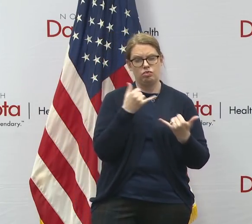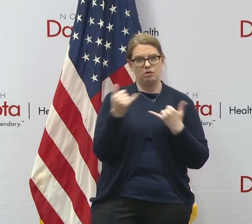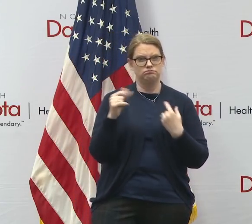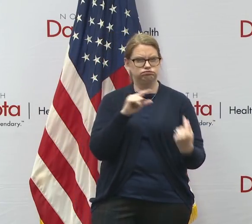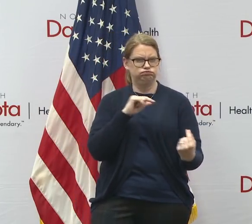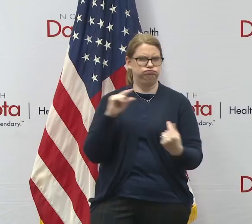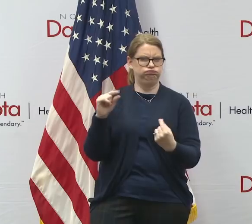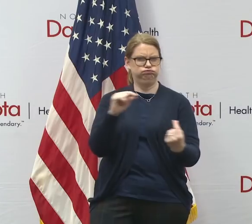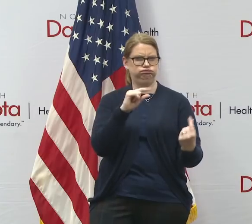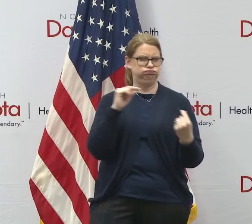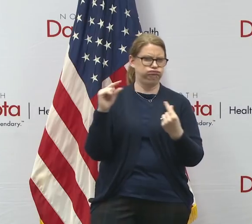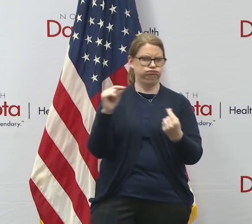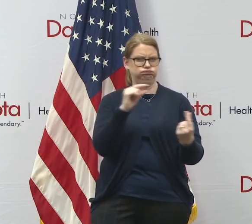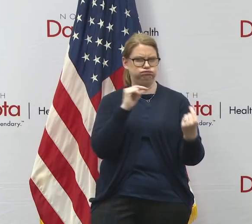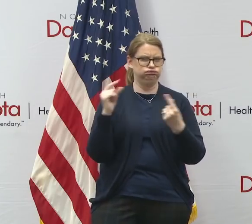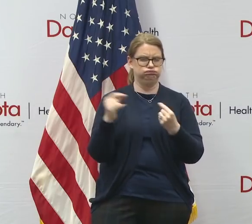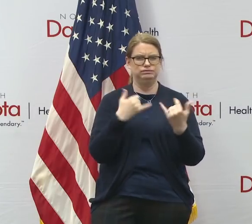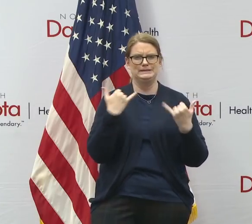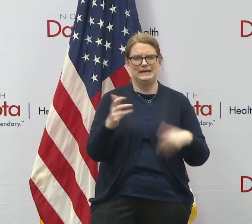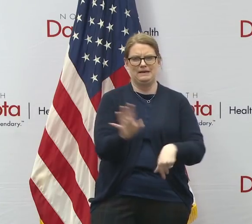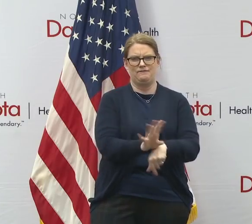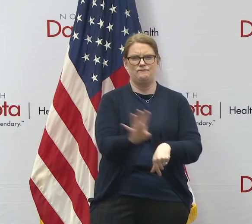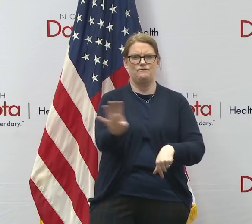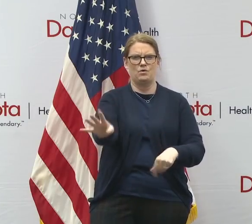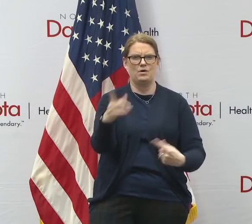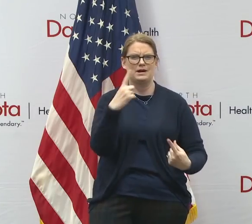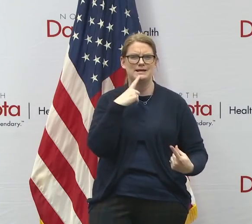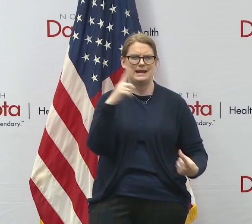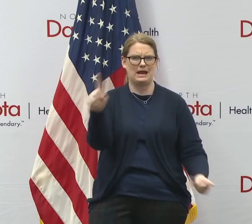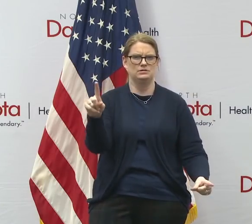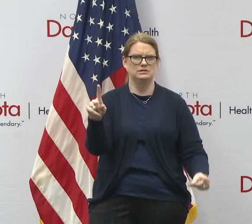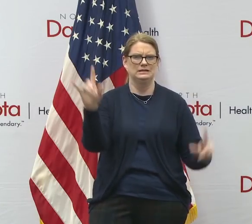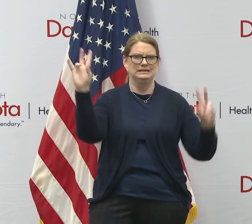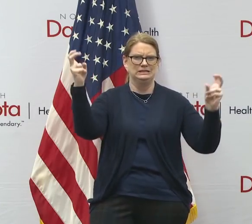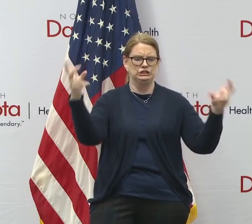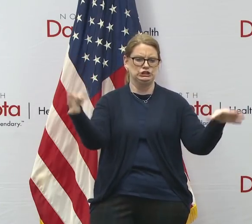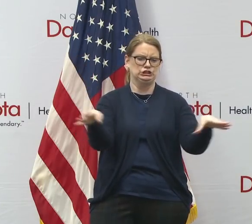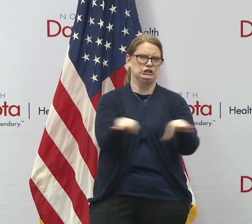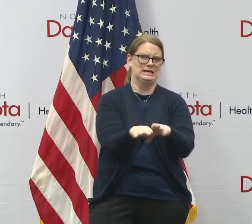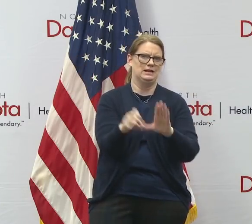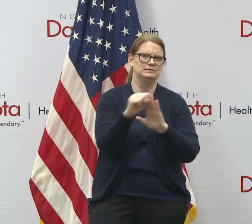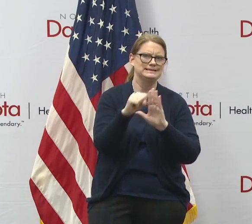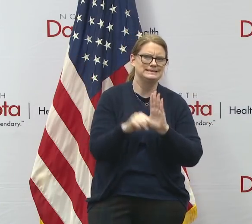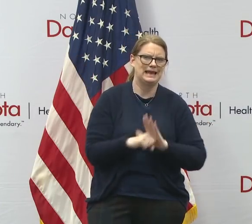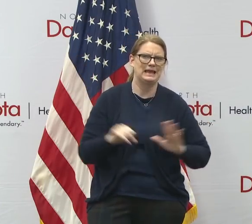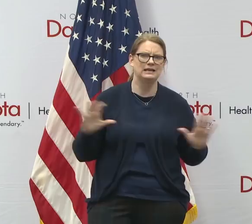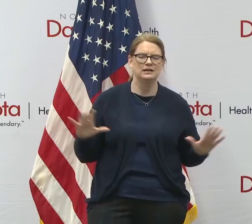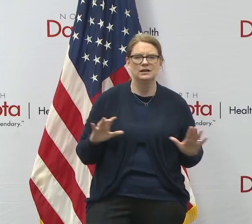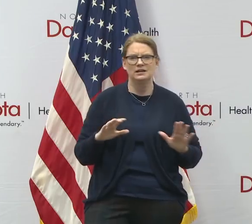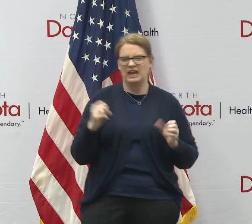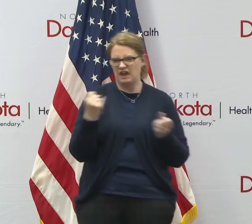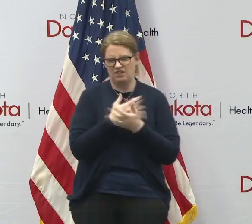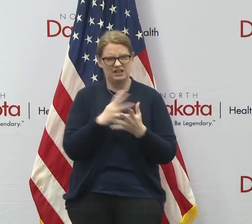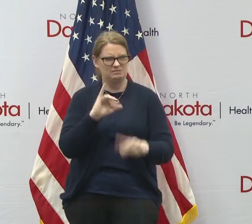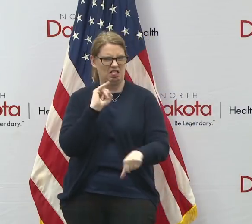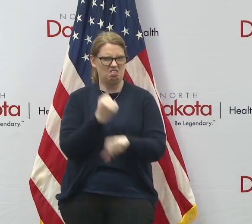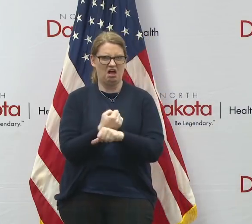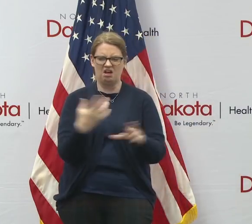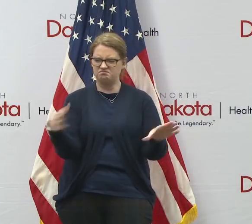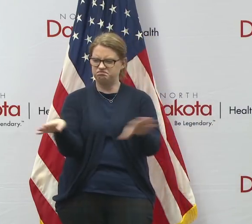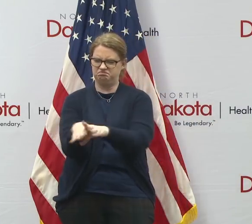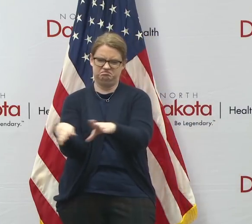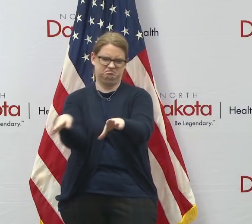rumors that somehow today at 4 o'clock we were going to announce that we were, quote, shutting down the state. We were locking it down. We're going